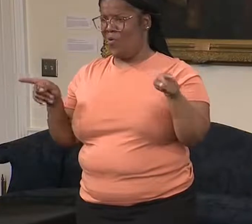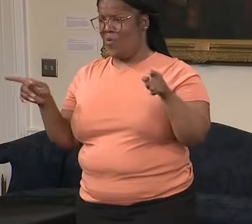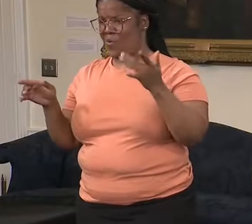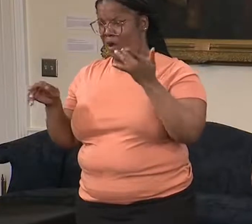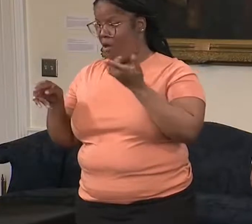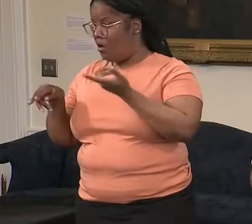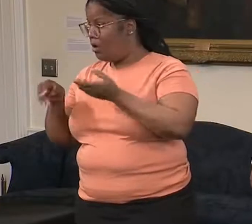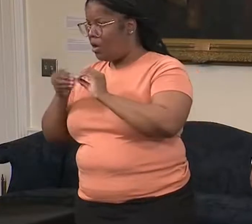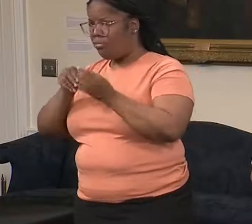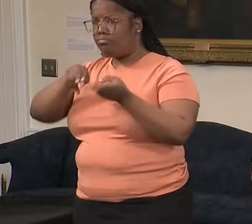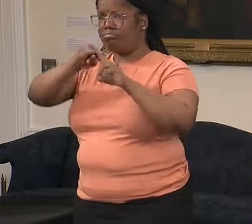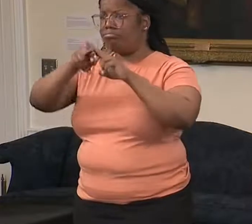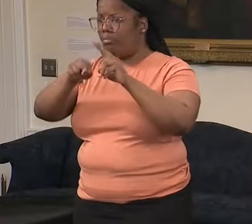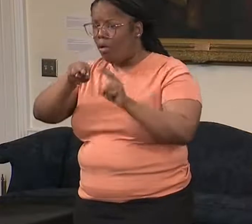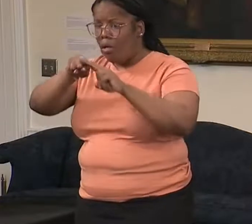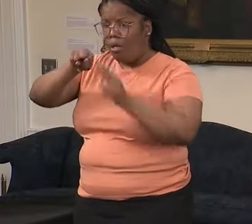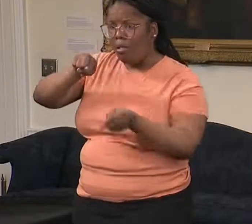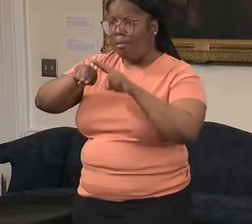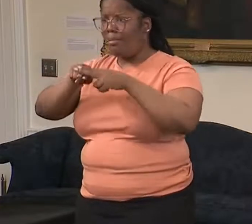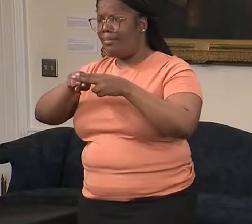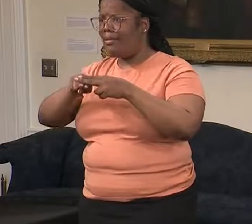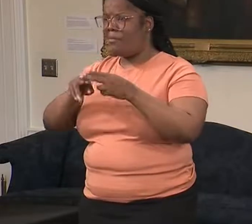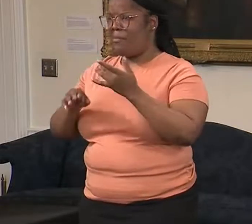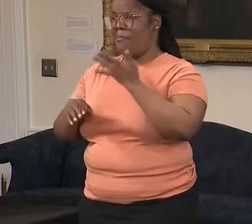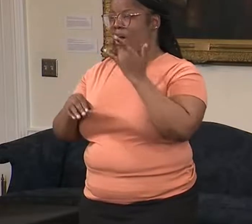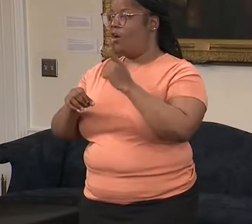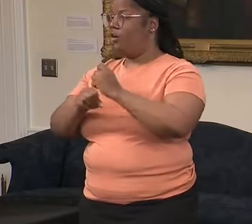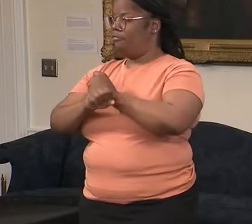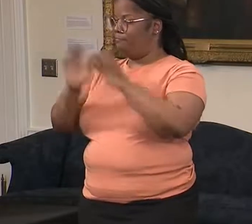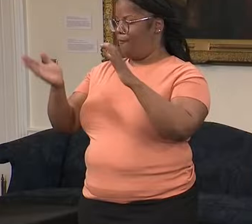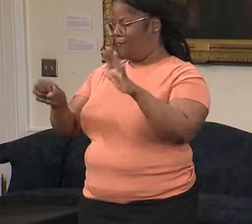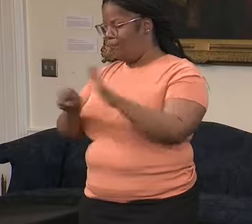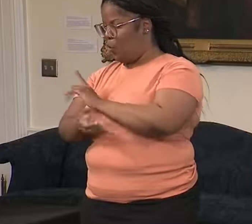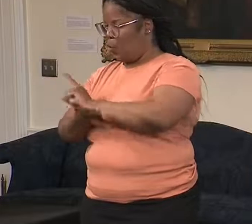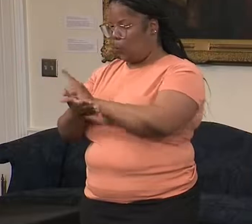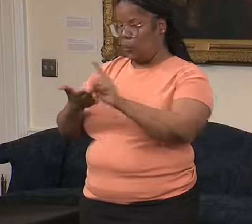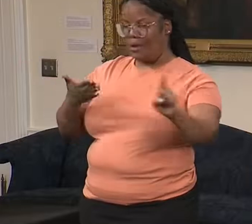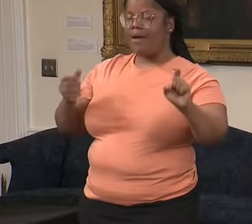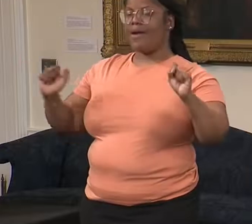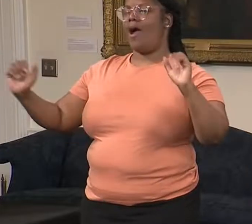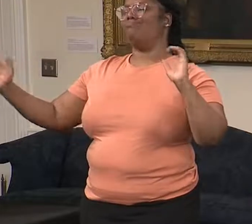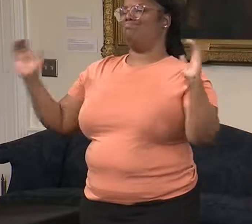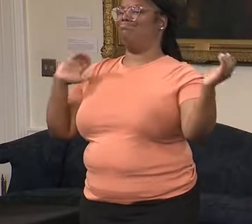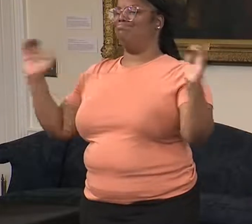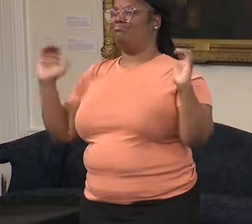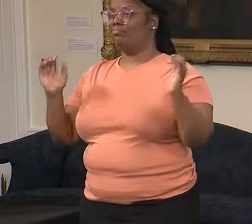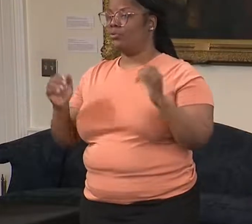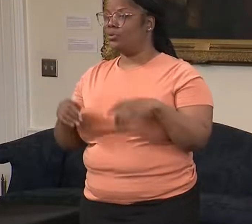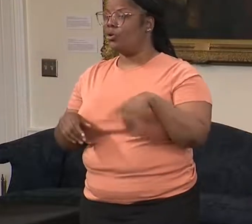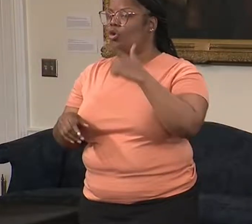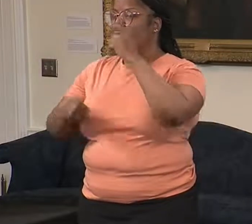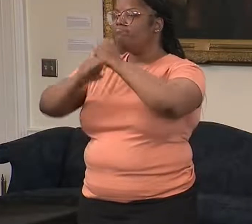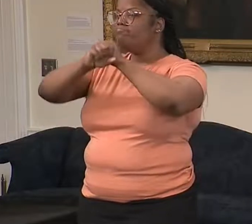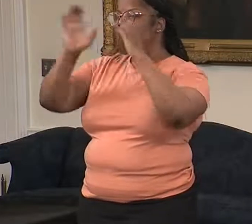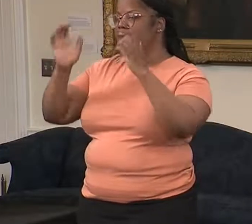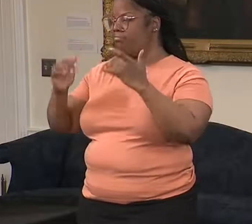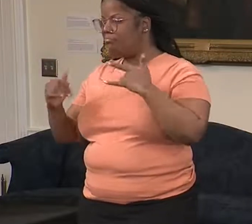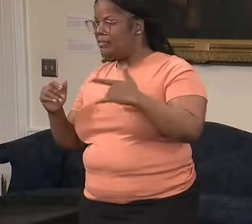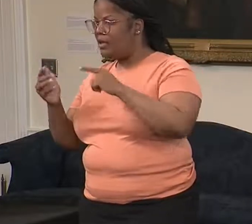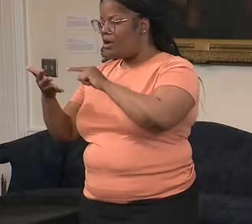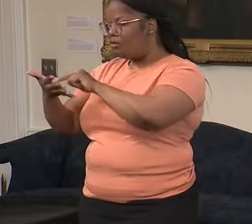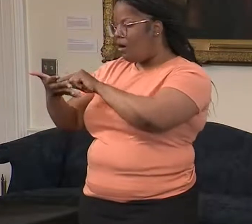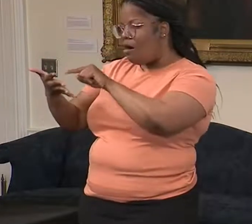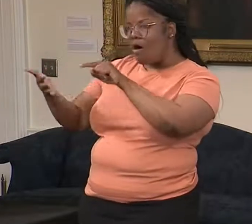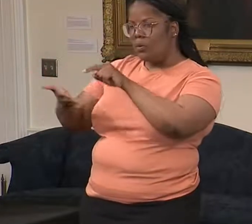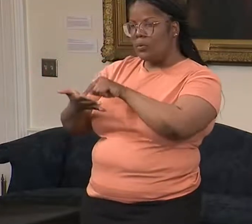dropped 850 cases. We went from 1,600 down to 850, which is one of our lowest days ever. So you have to look at a trend. We're continuing to watch that, and we're